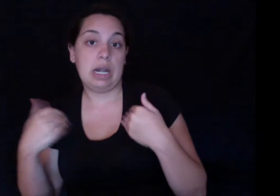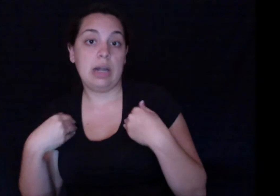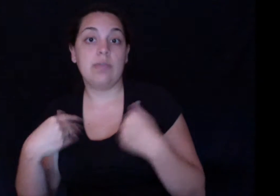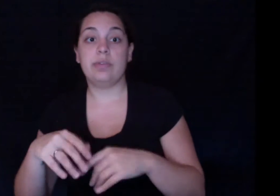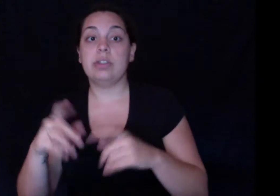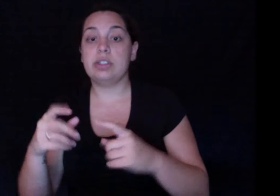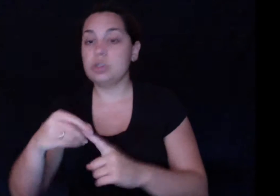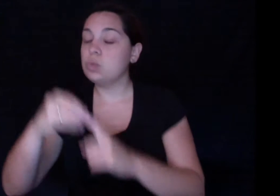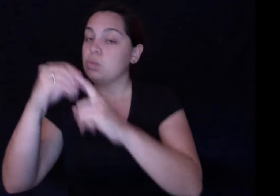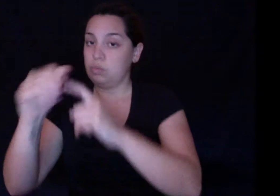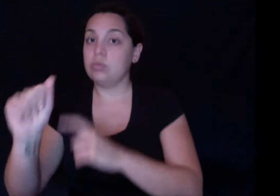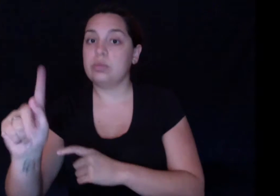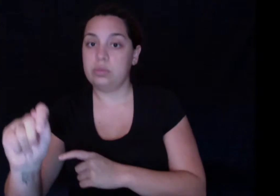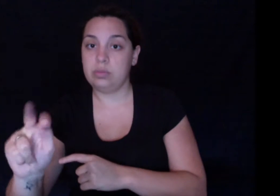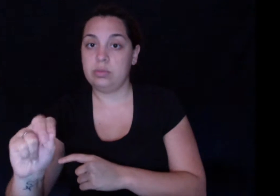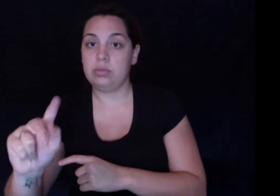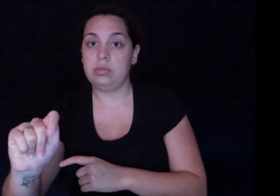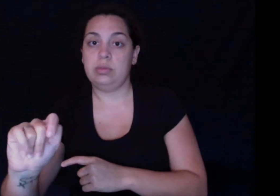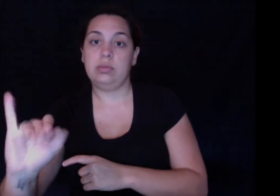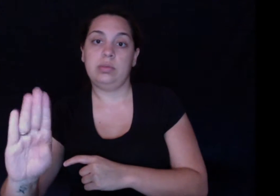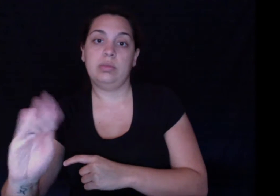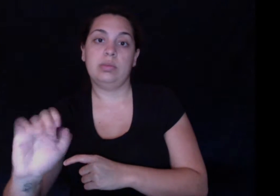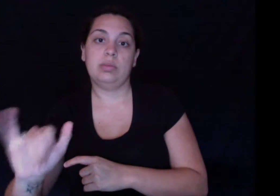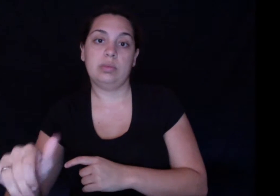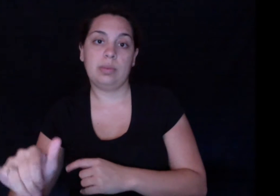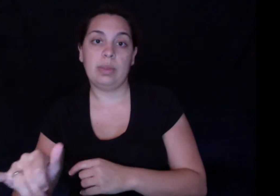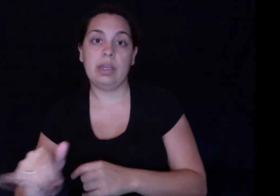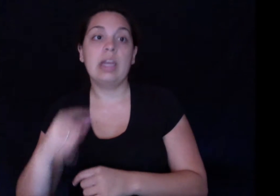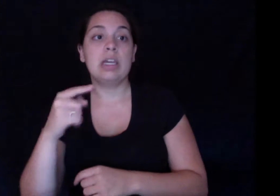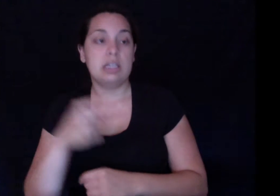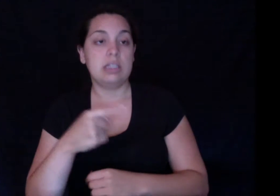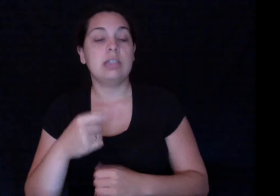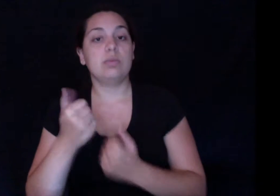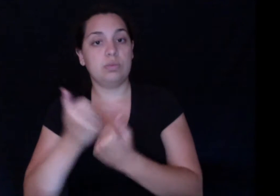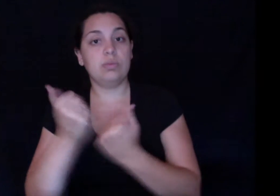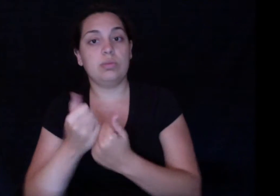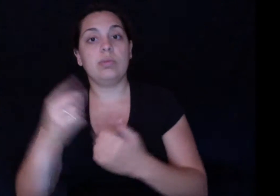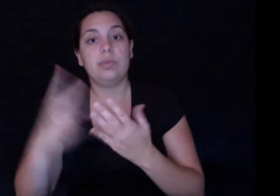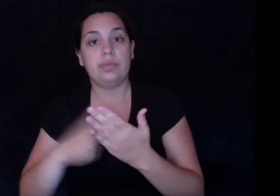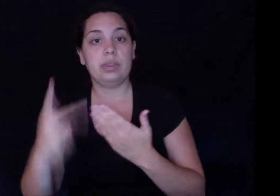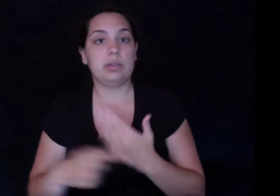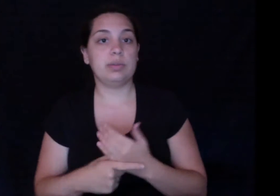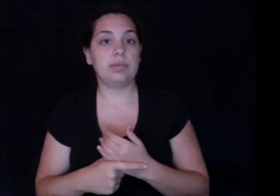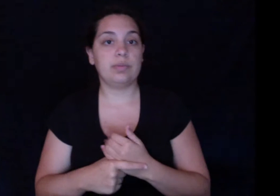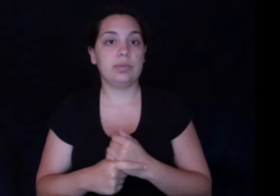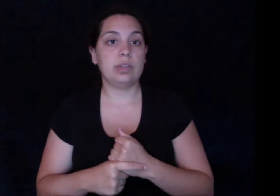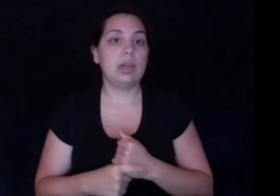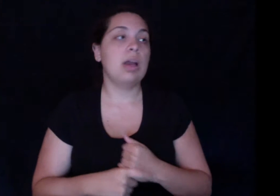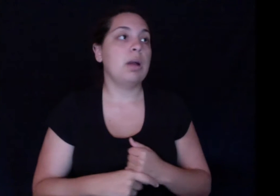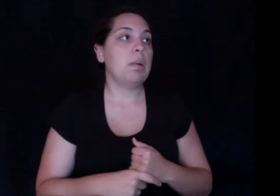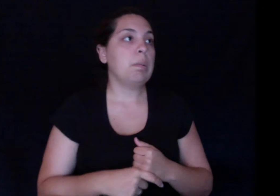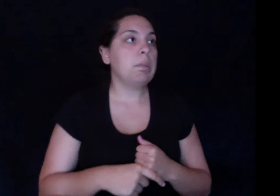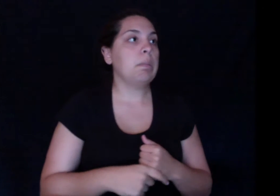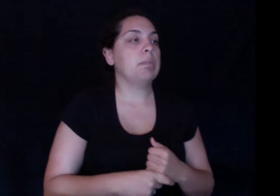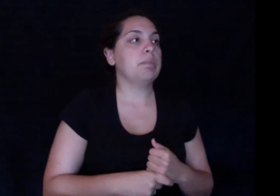antibody. So he was the first donor recruited onto this a project. And at that time,